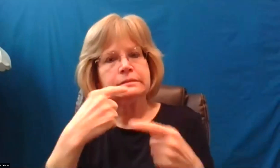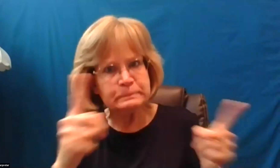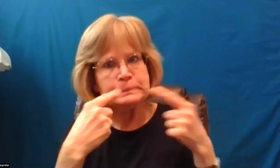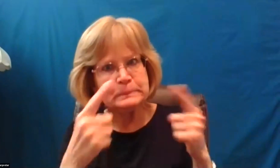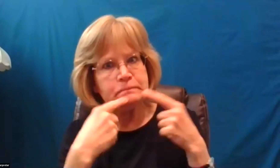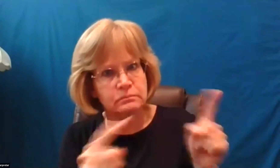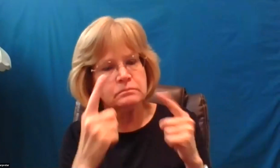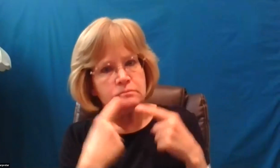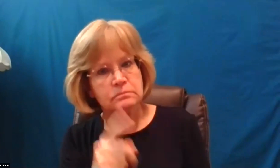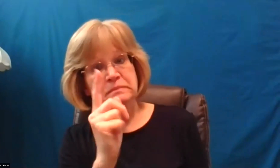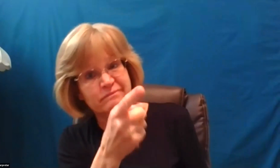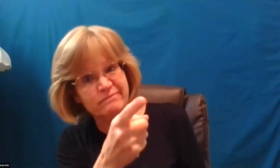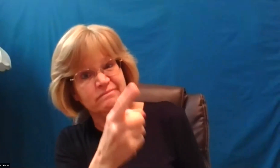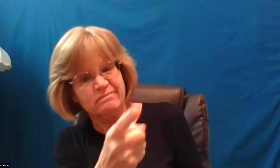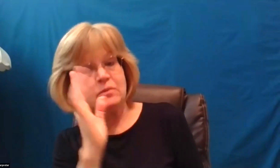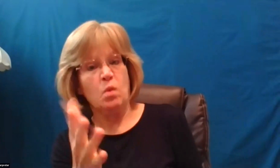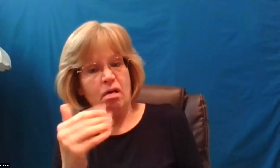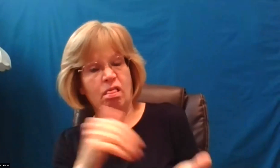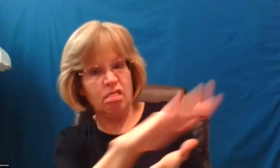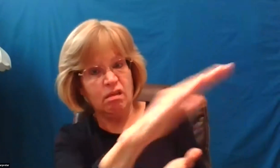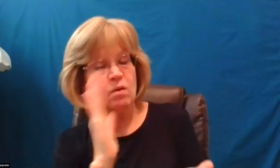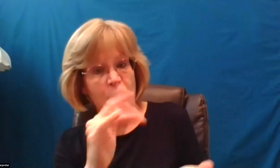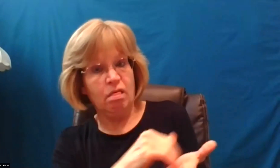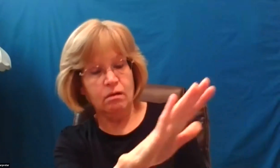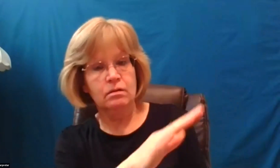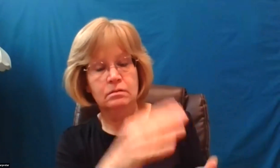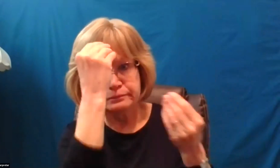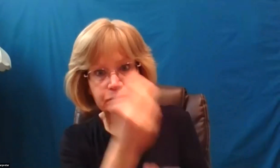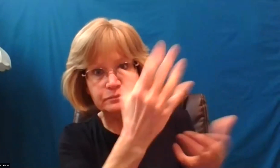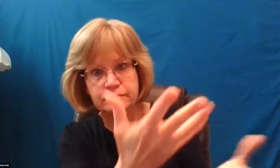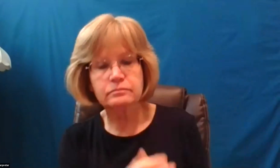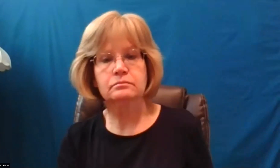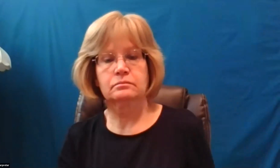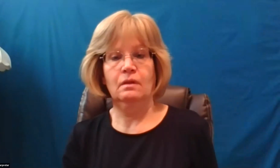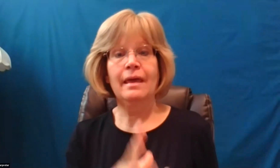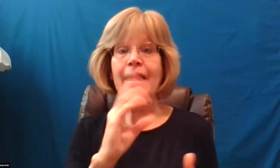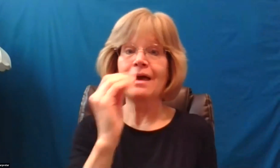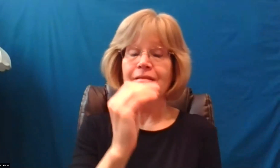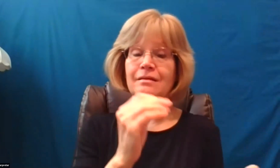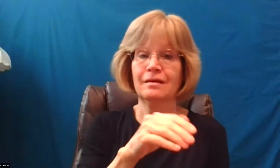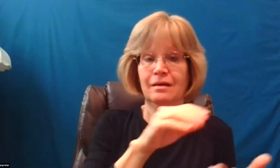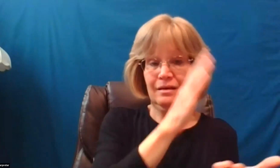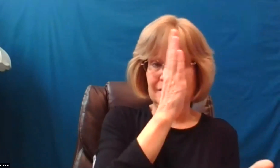again, as was the long-awaited restoration of Jerusalem at the exile's end seven decades later.